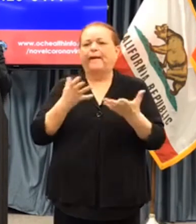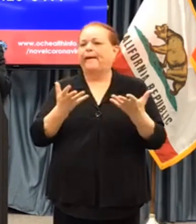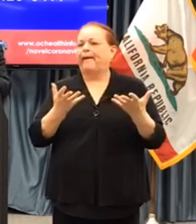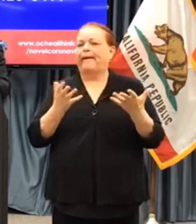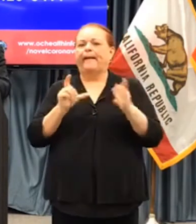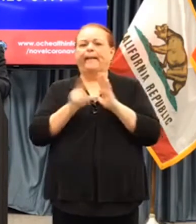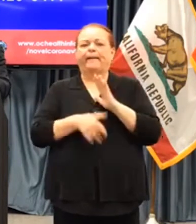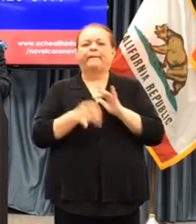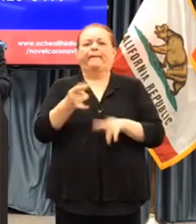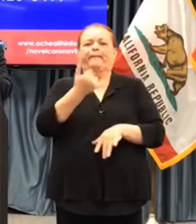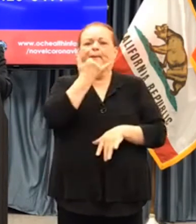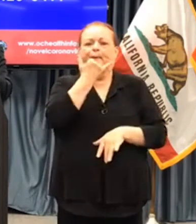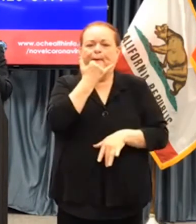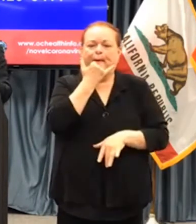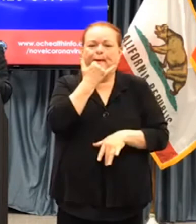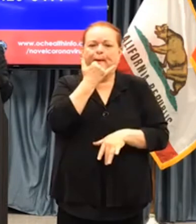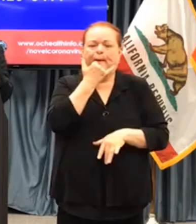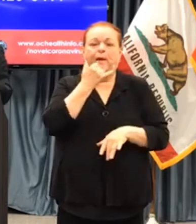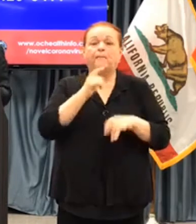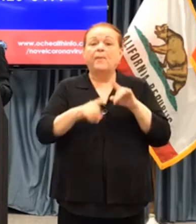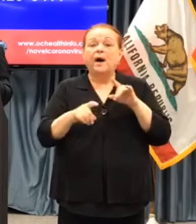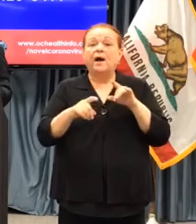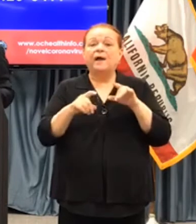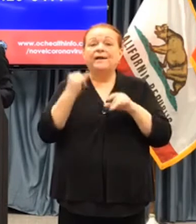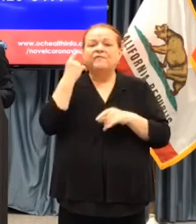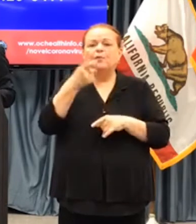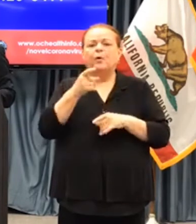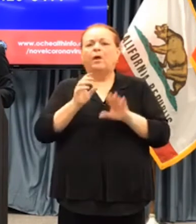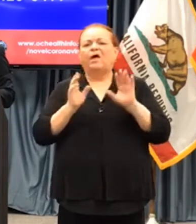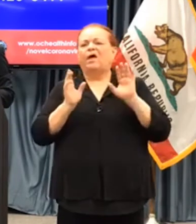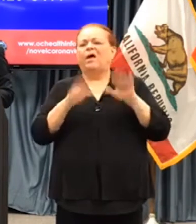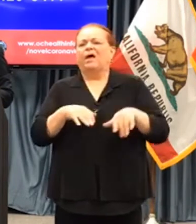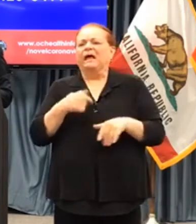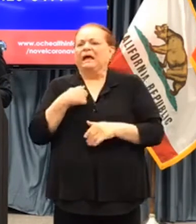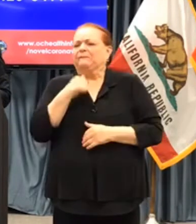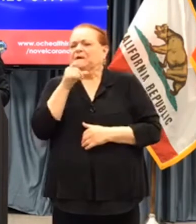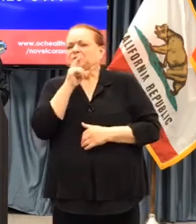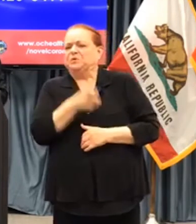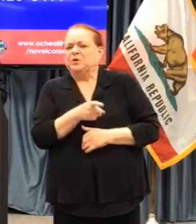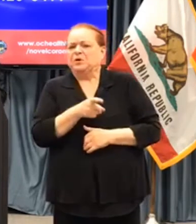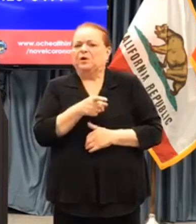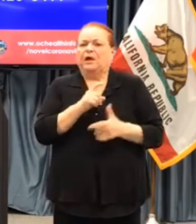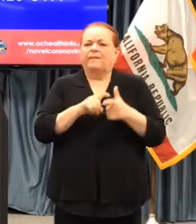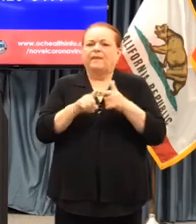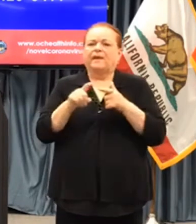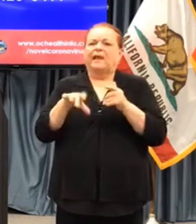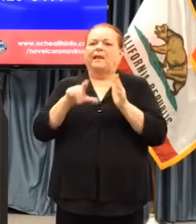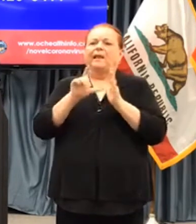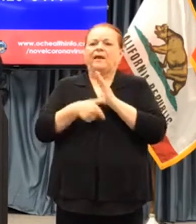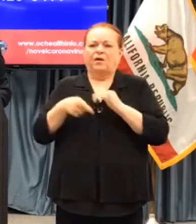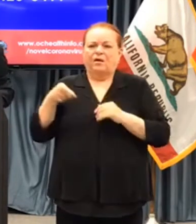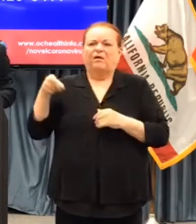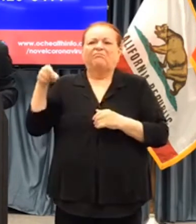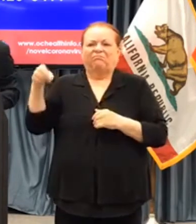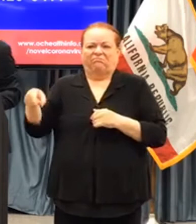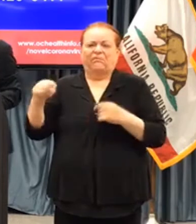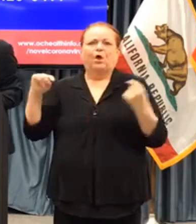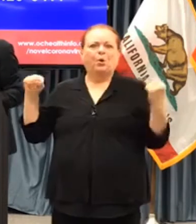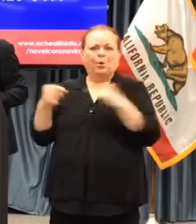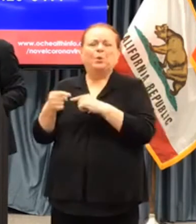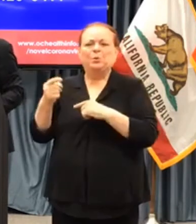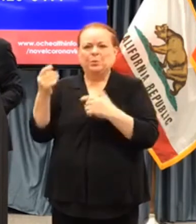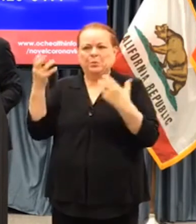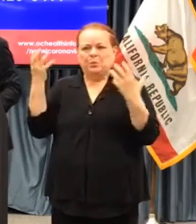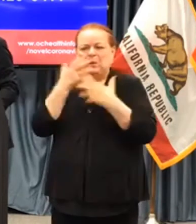fail to report it and have something terrible happen to one of these members of our vulnerable community. Let me